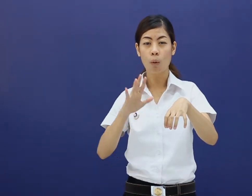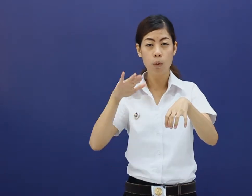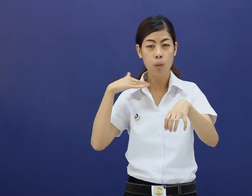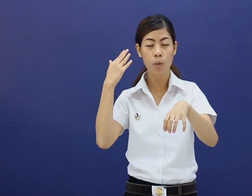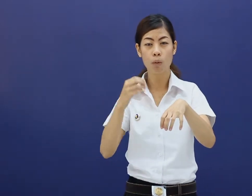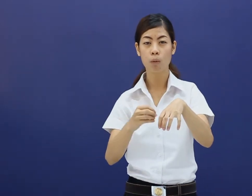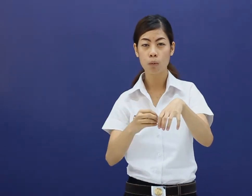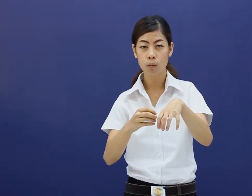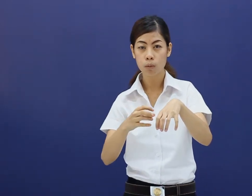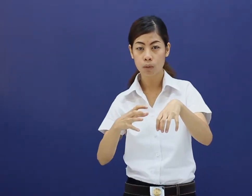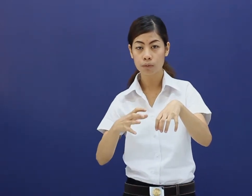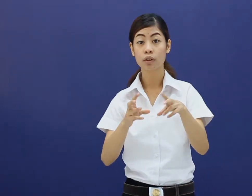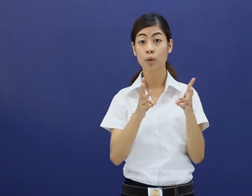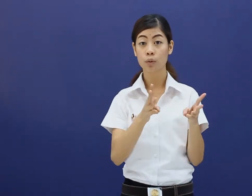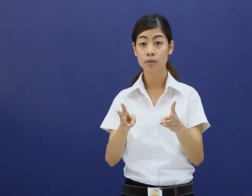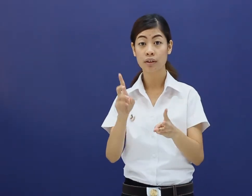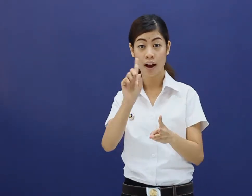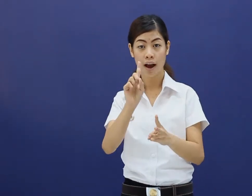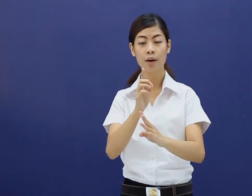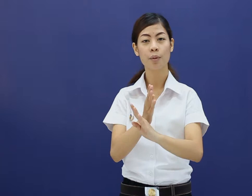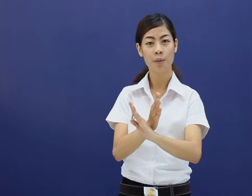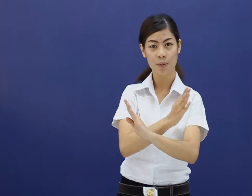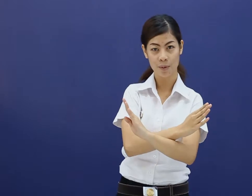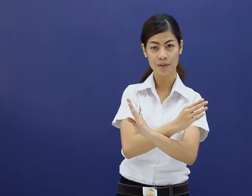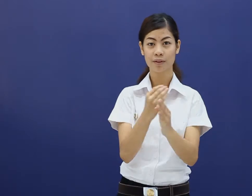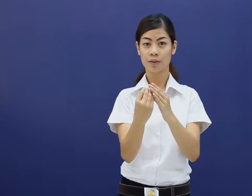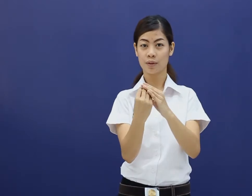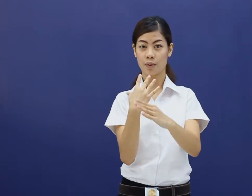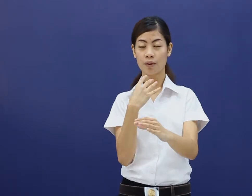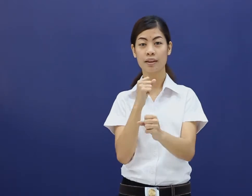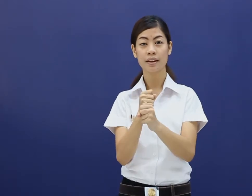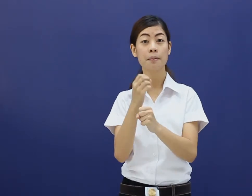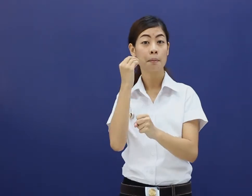discuss about planting of mushroom.